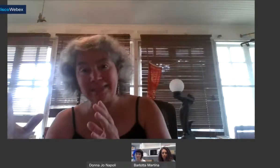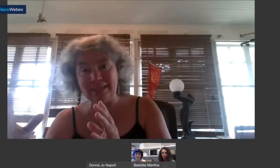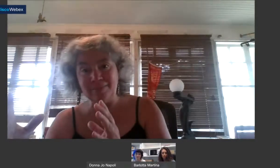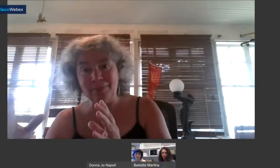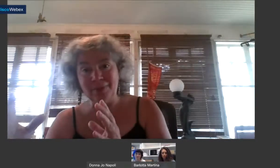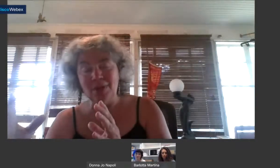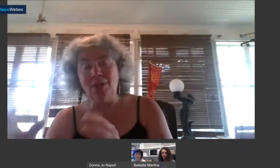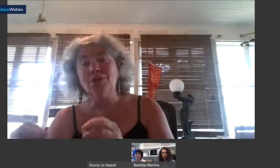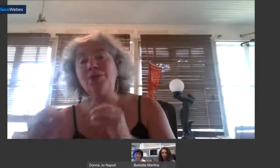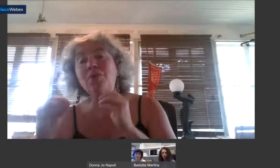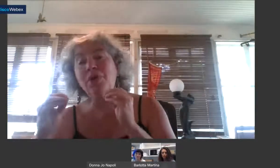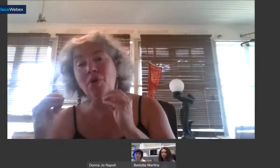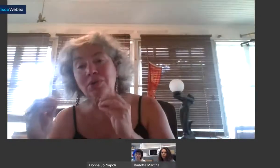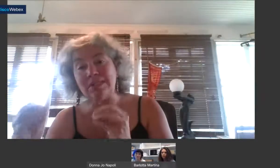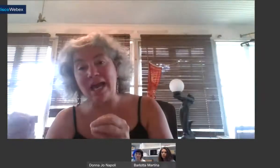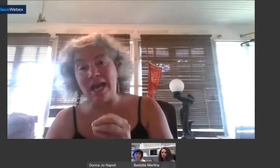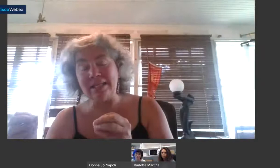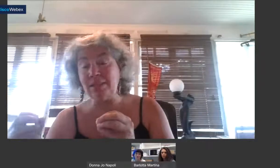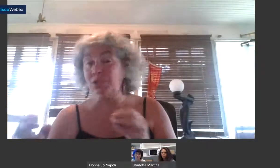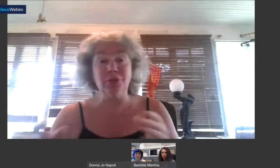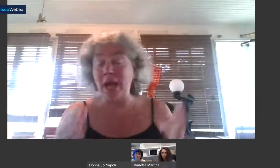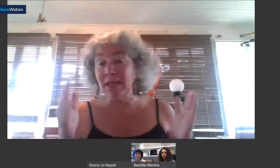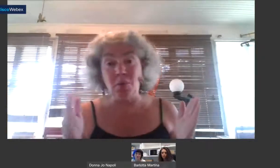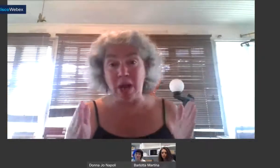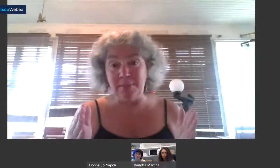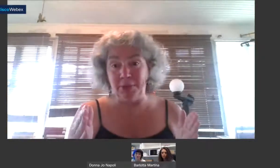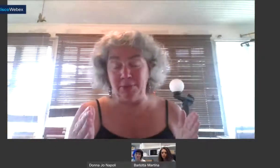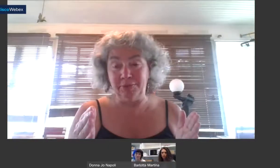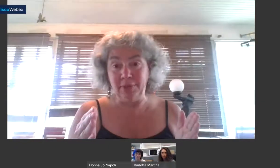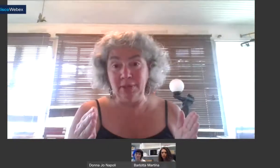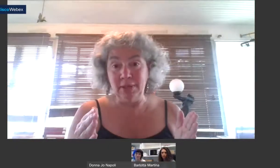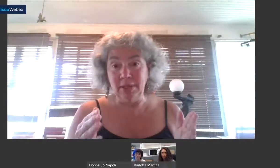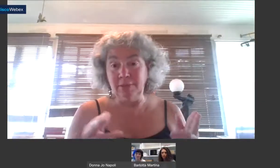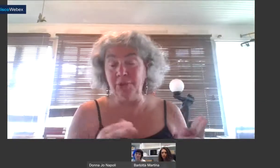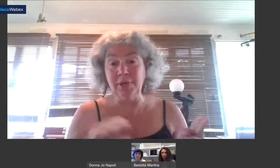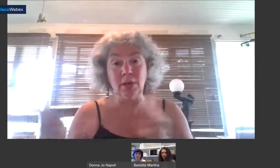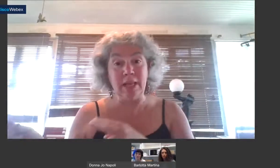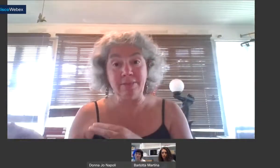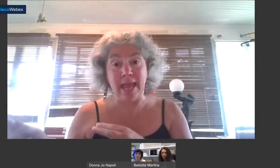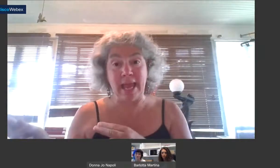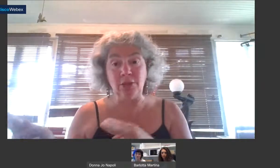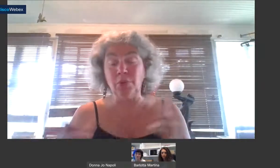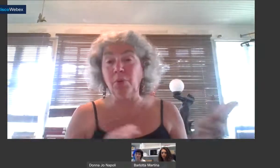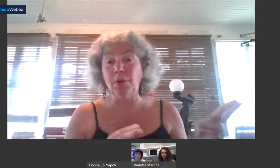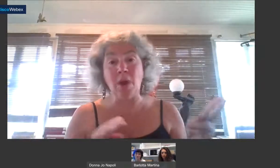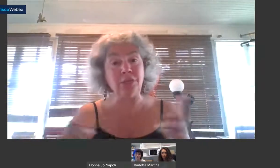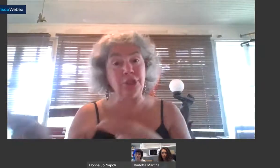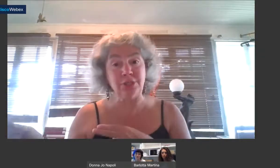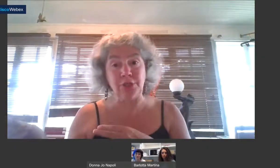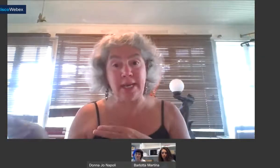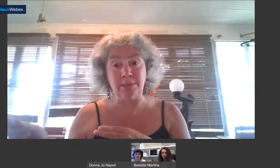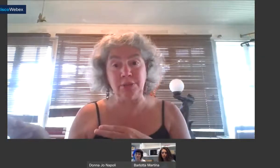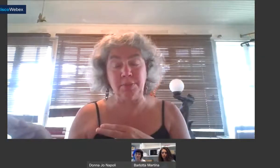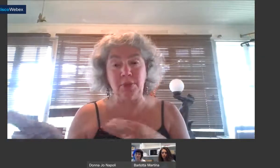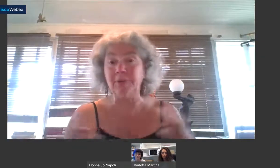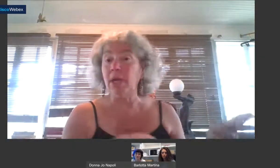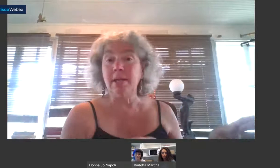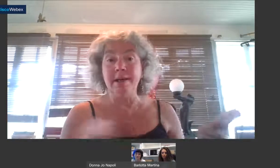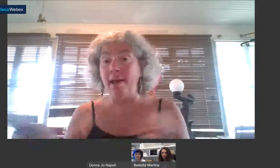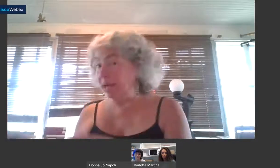destabilizing. So those signs, because you're not going to want to move. If you're going to go like that, you're going to want just your hands to move, not